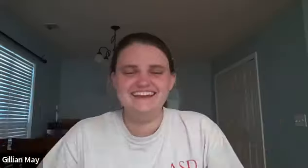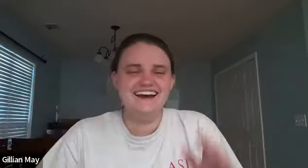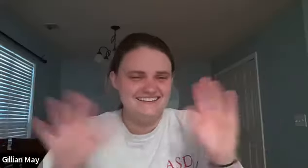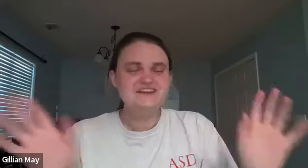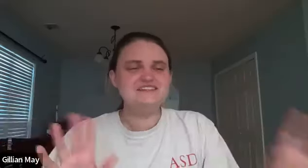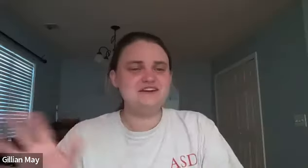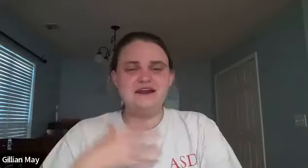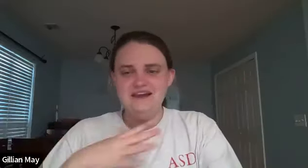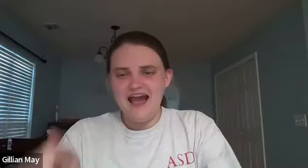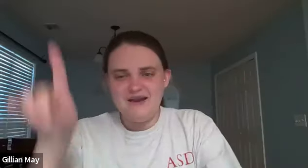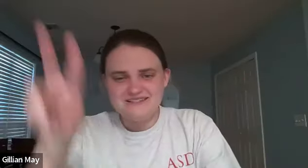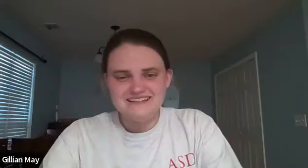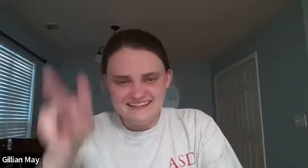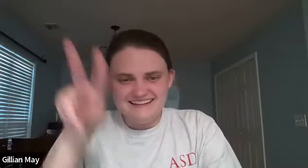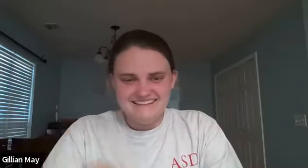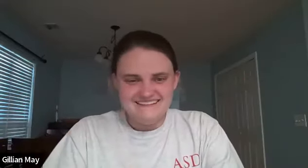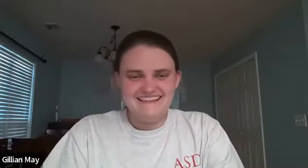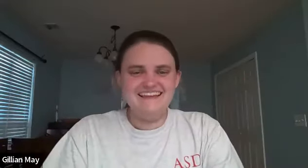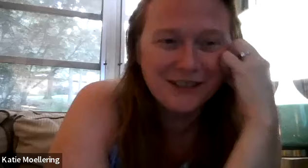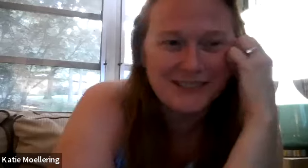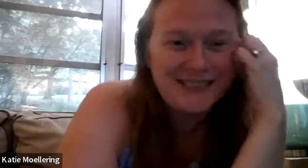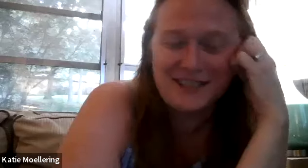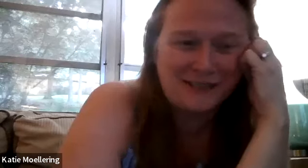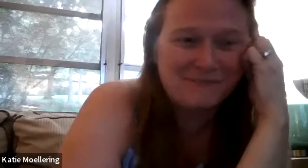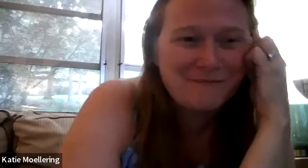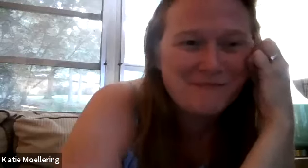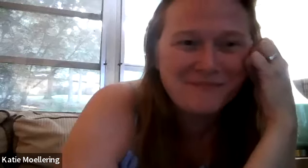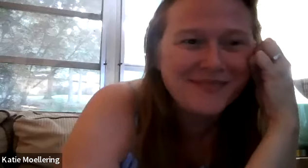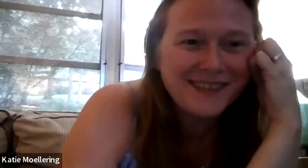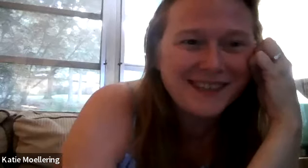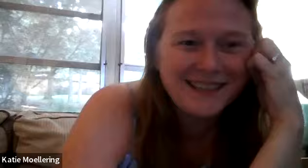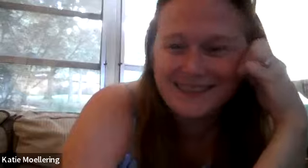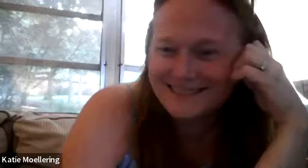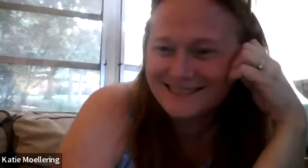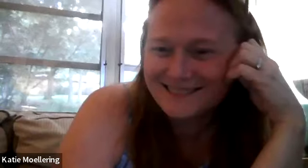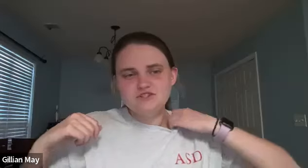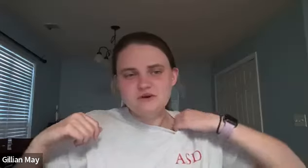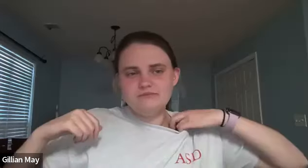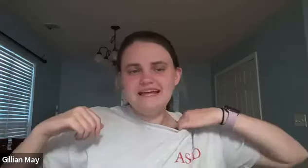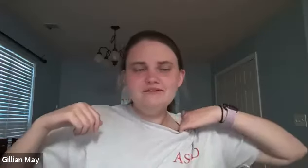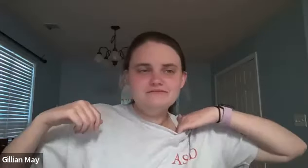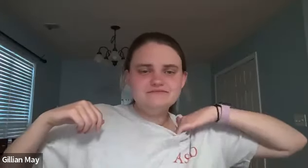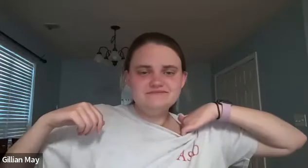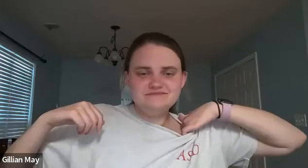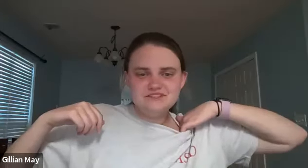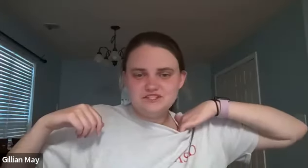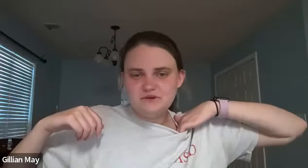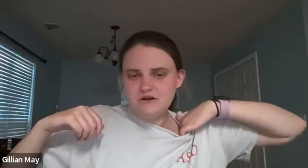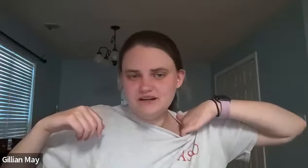Yeah. Because you usually do it at 5:30 when you're teaching. Right. Well, do we want to